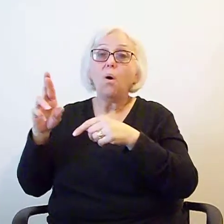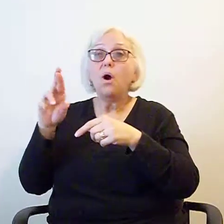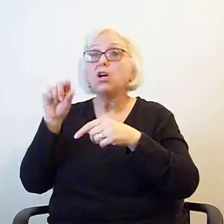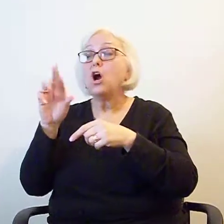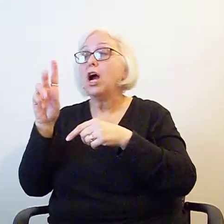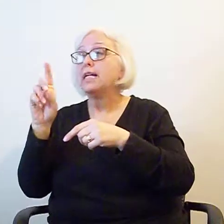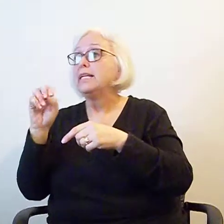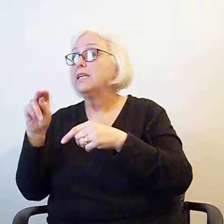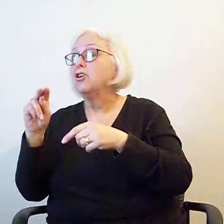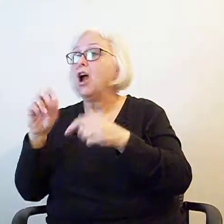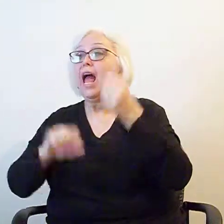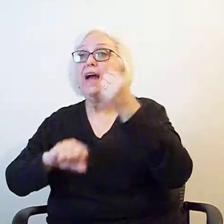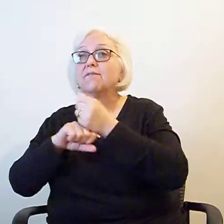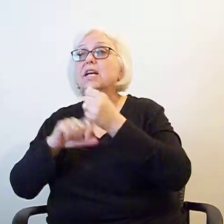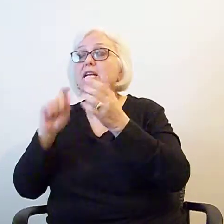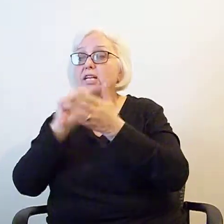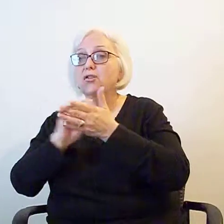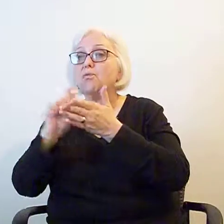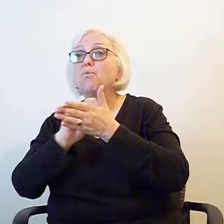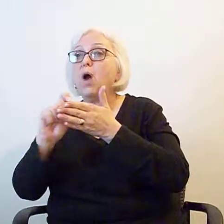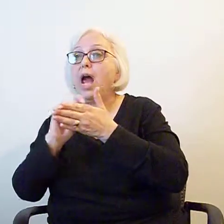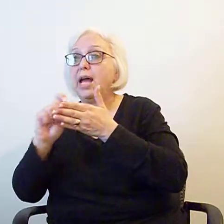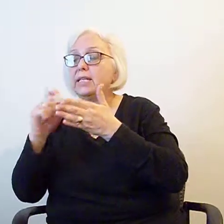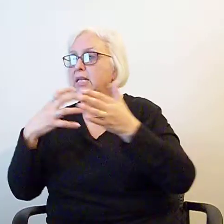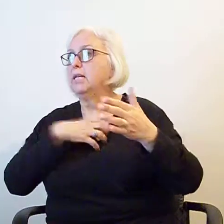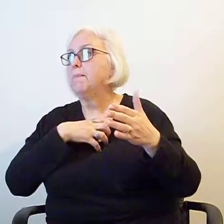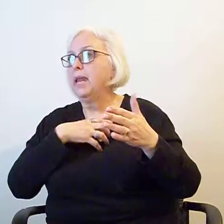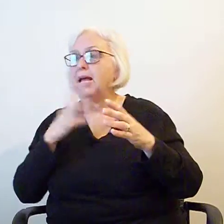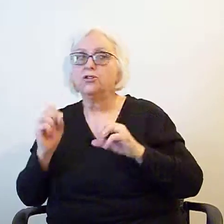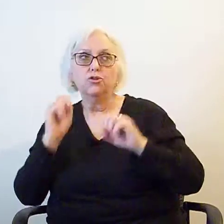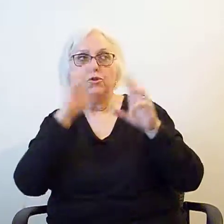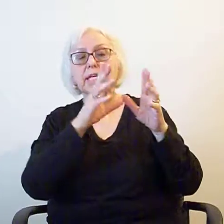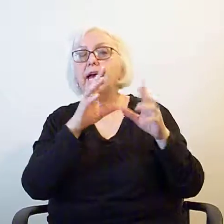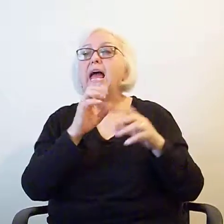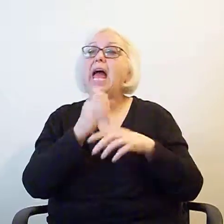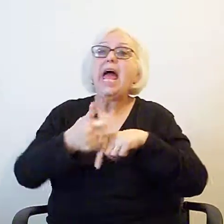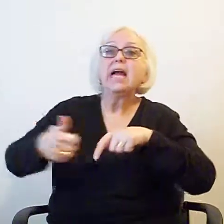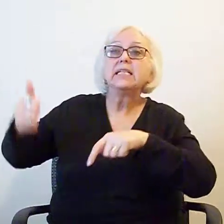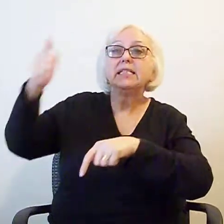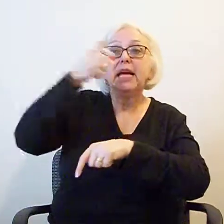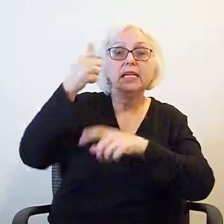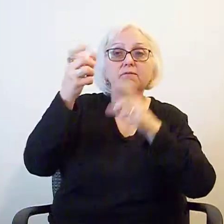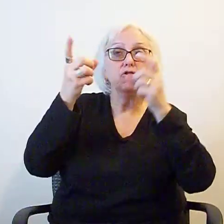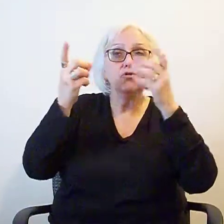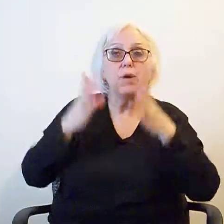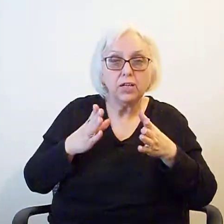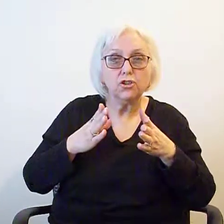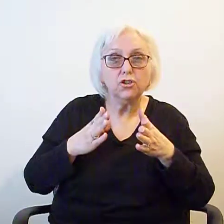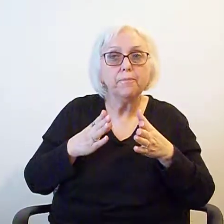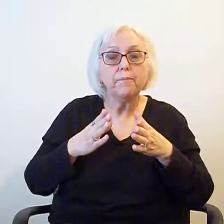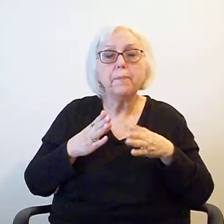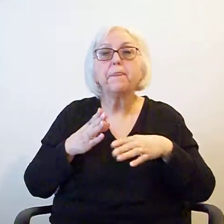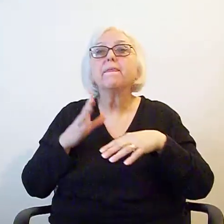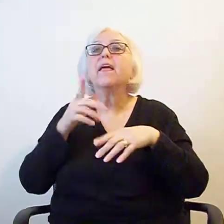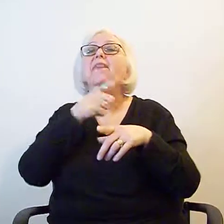complaint to the Executive Director or designee. The Executive Director will have 5